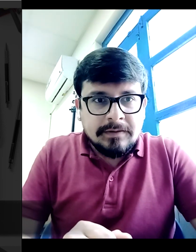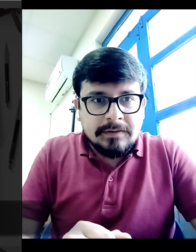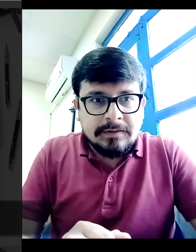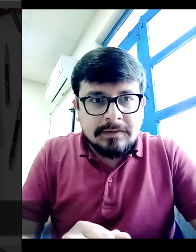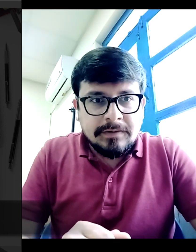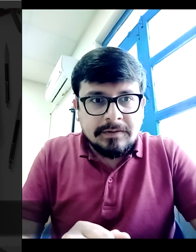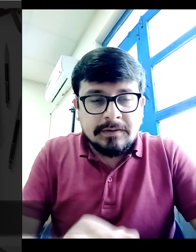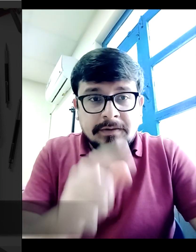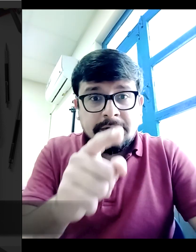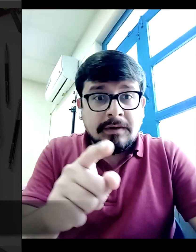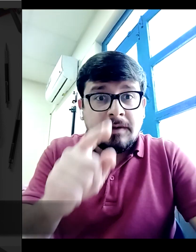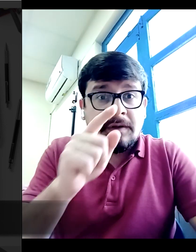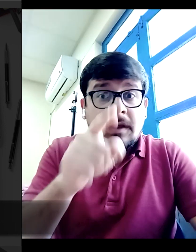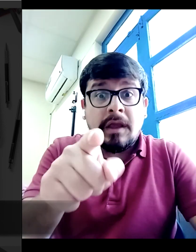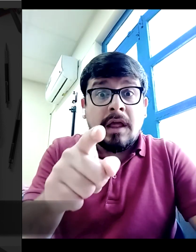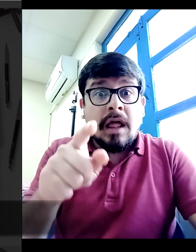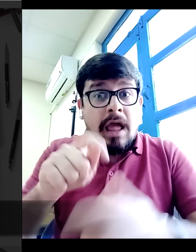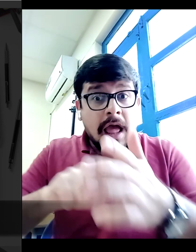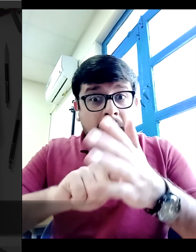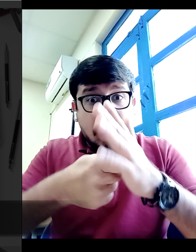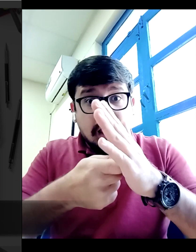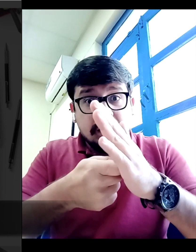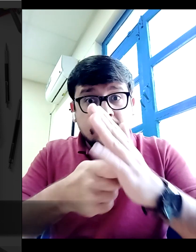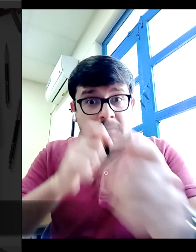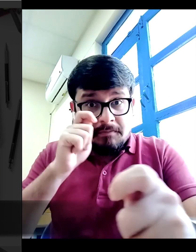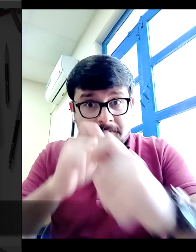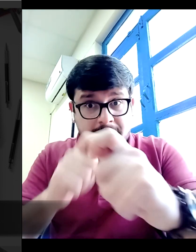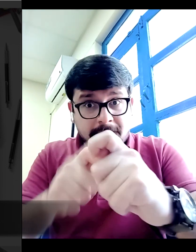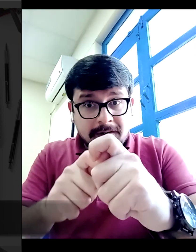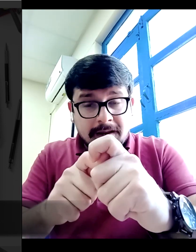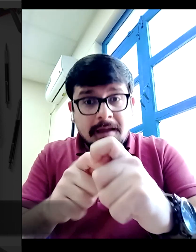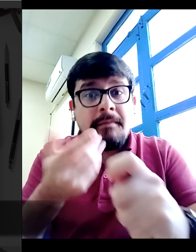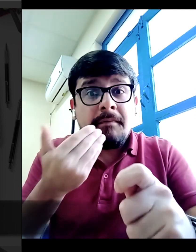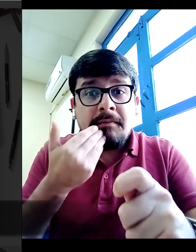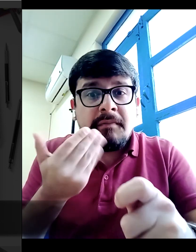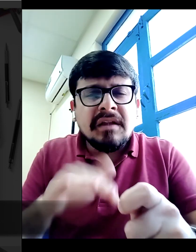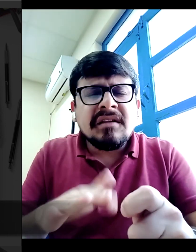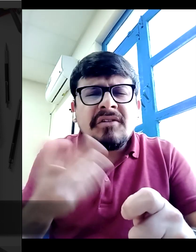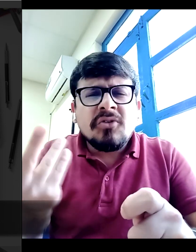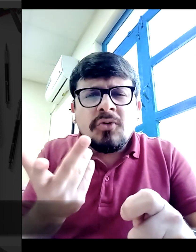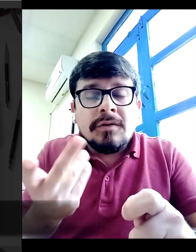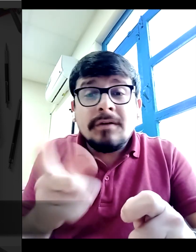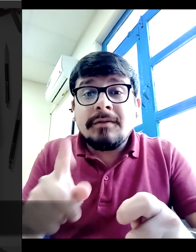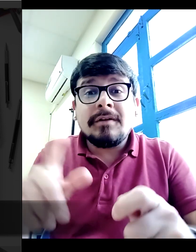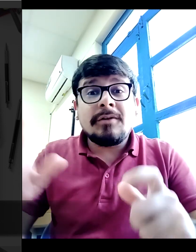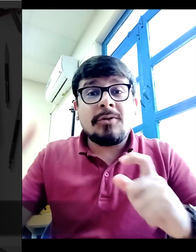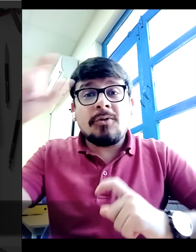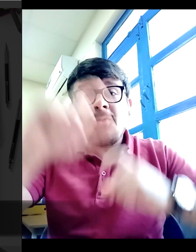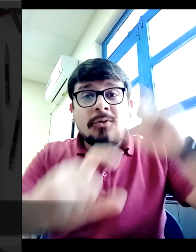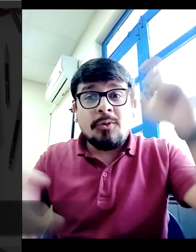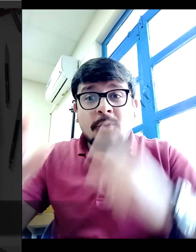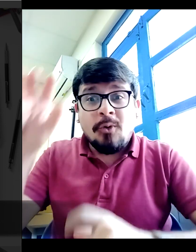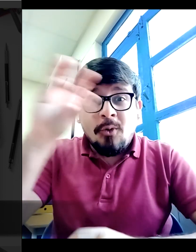you can come back to your logo and then you can finish your logo.